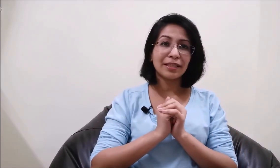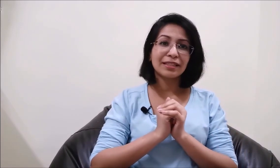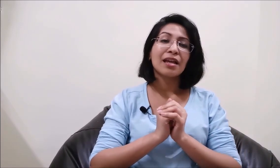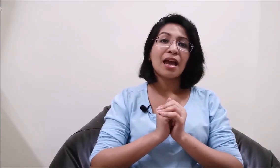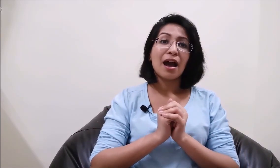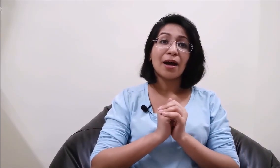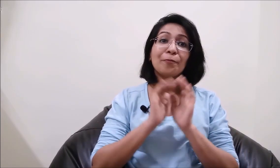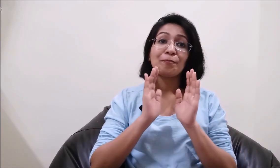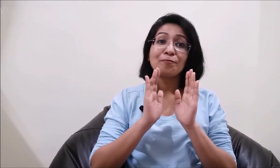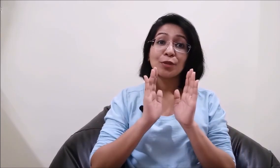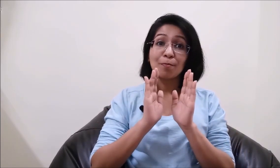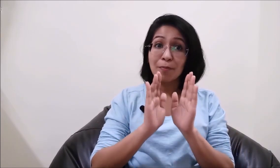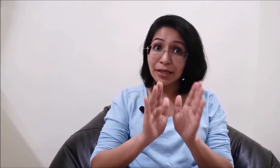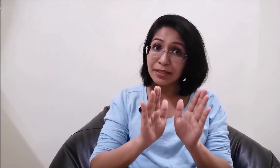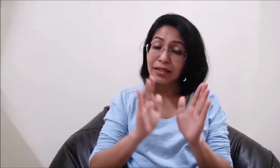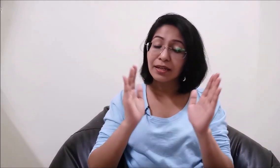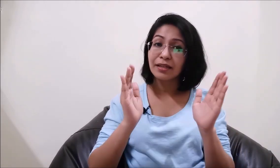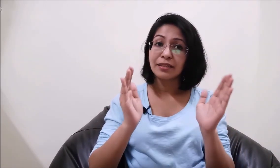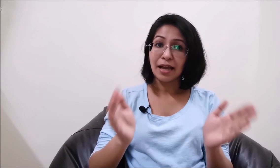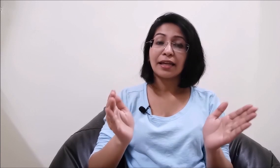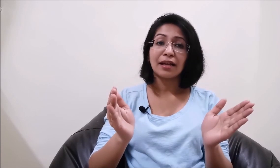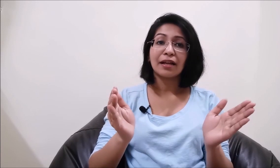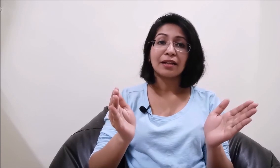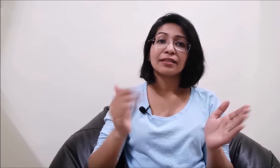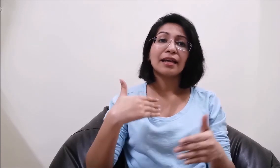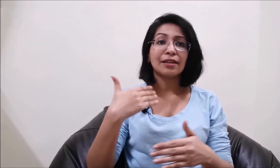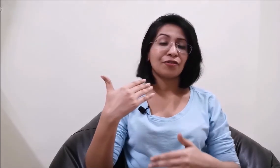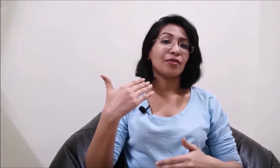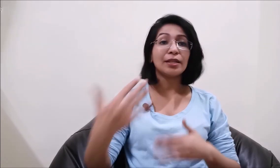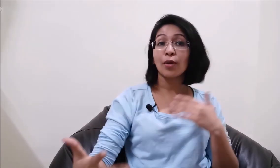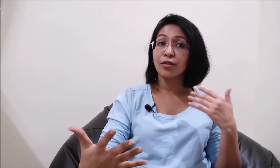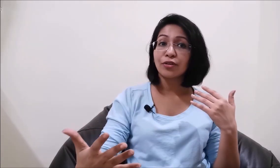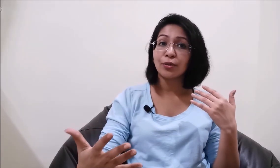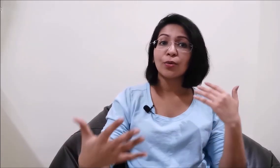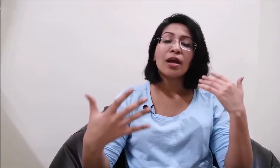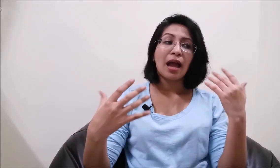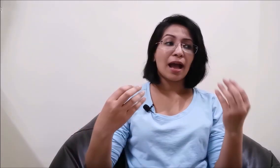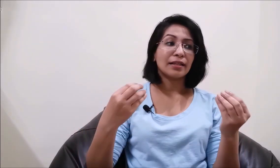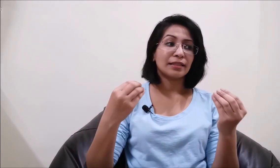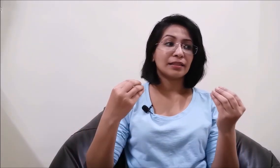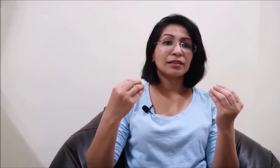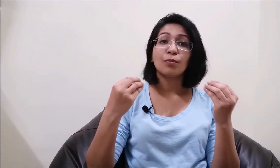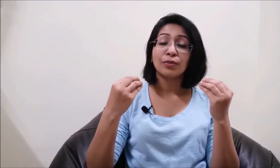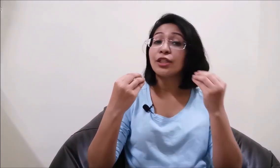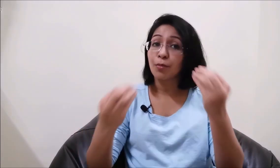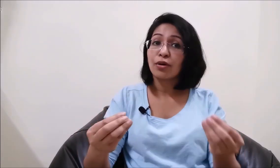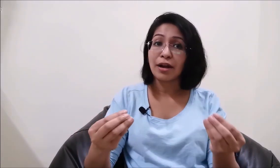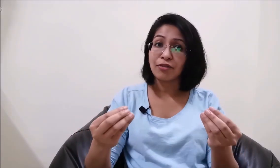alphabets. But I cannot understand if any one of you needs more